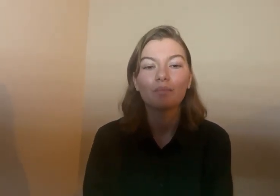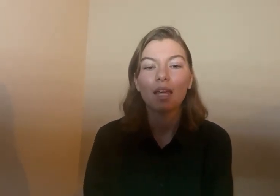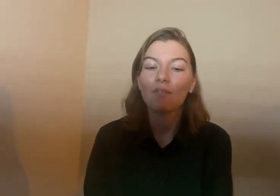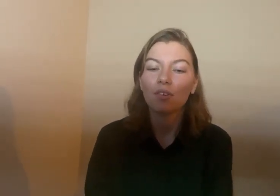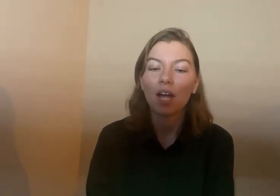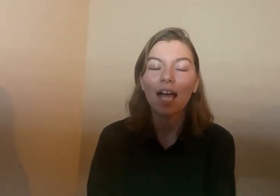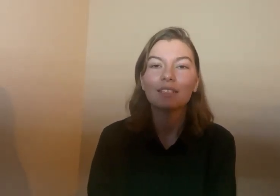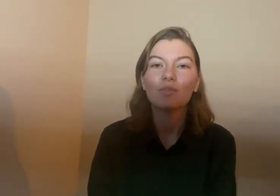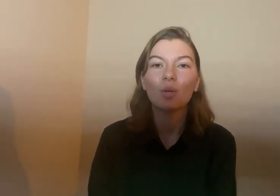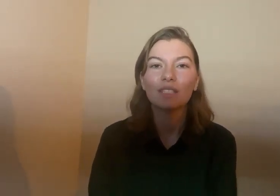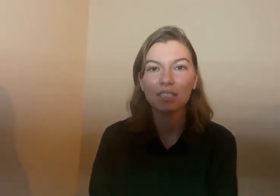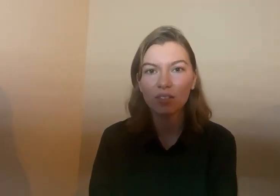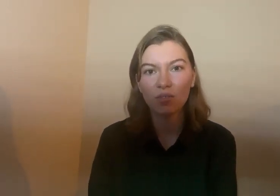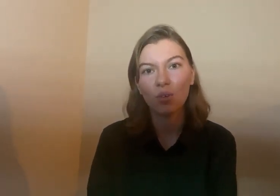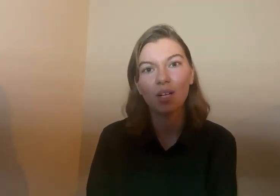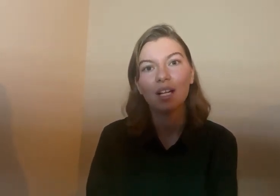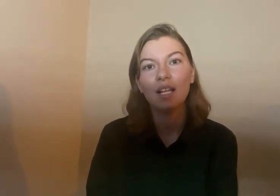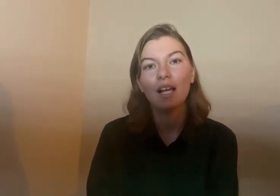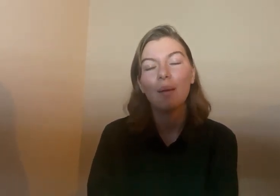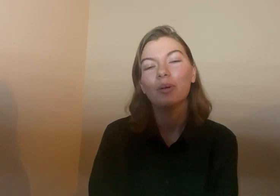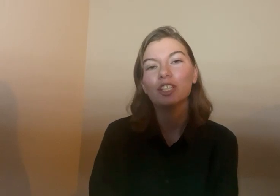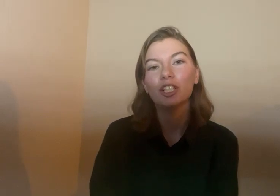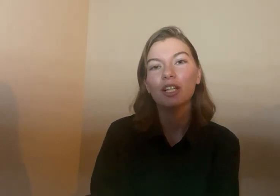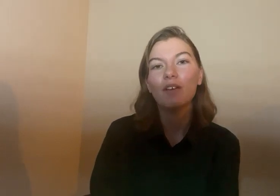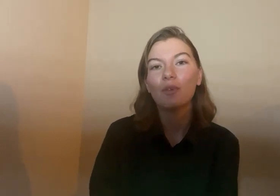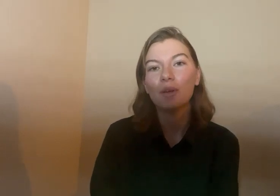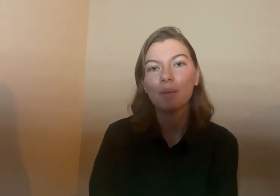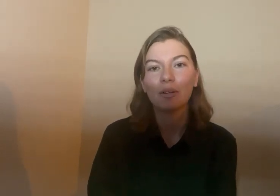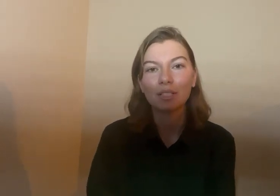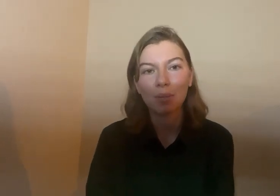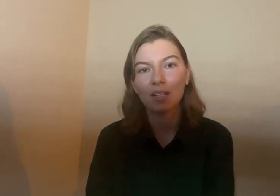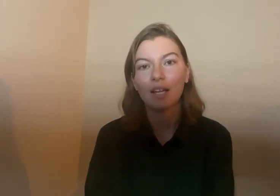for Act IV, Scene IV, a portion of Queen Margaret's monologue.